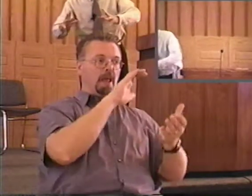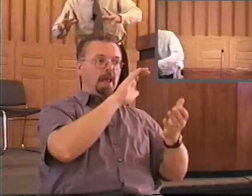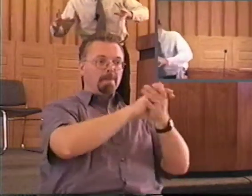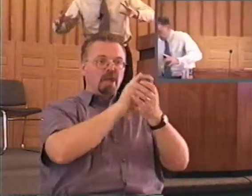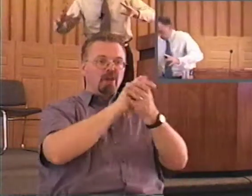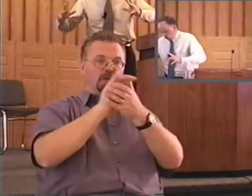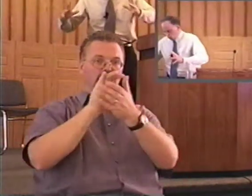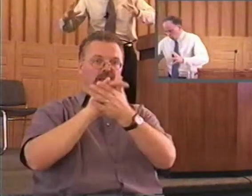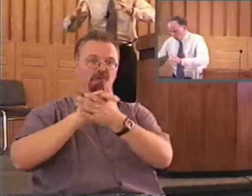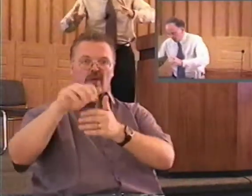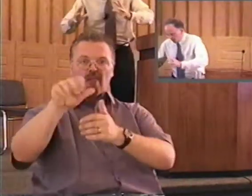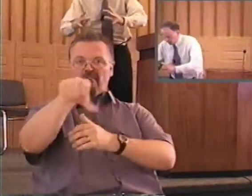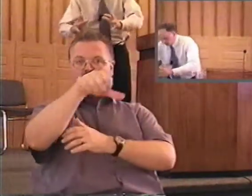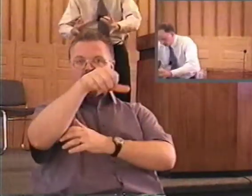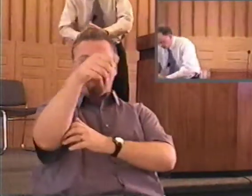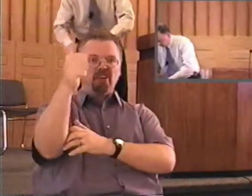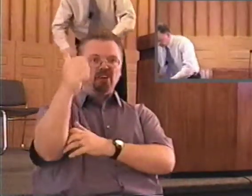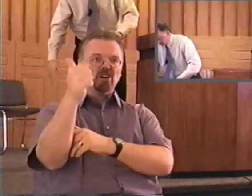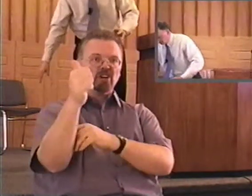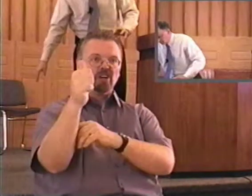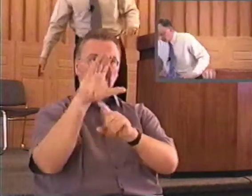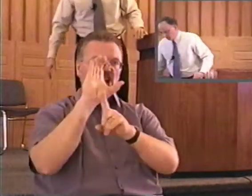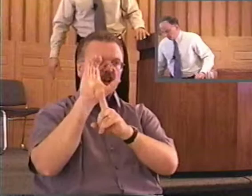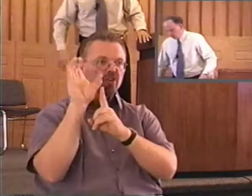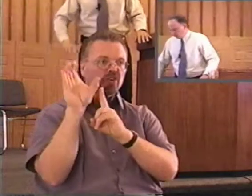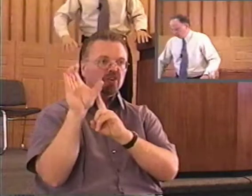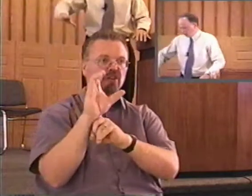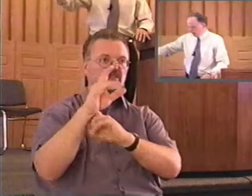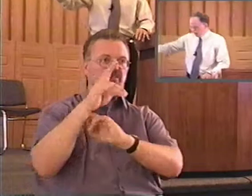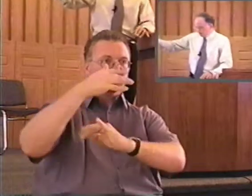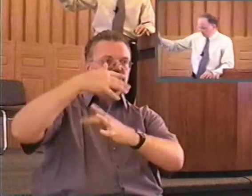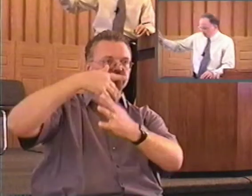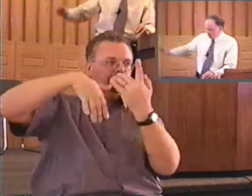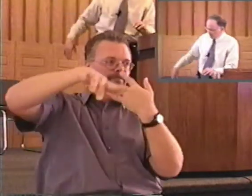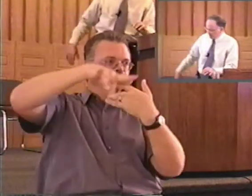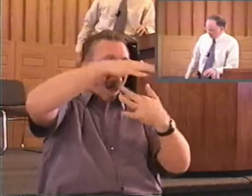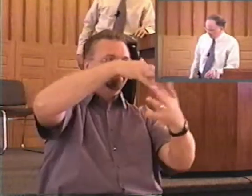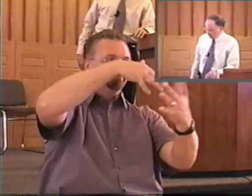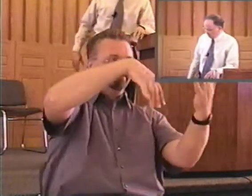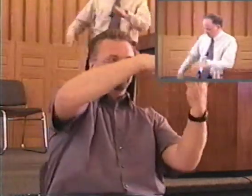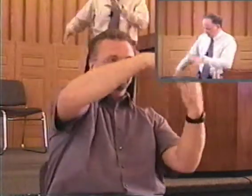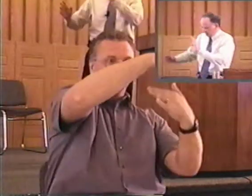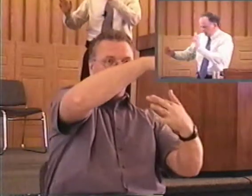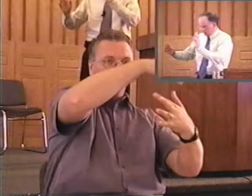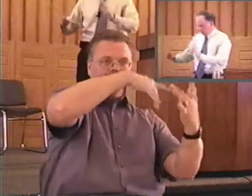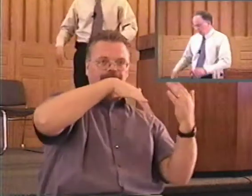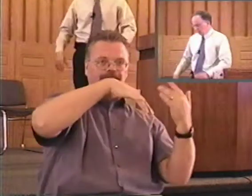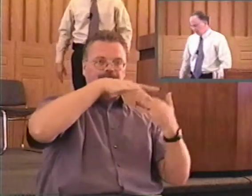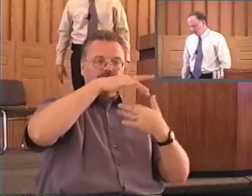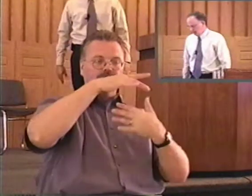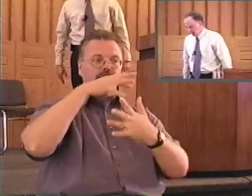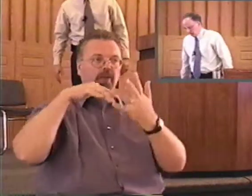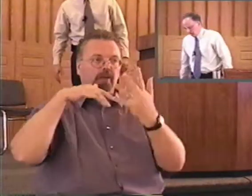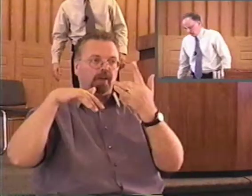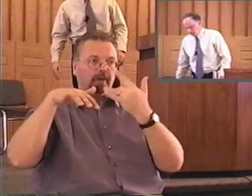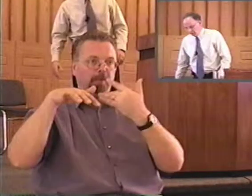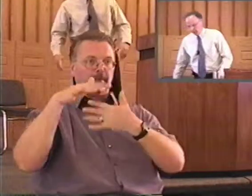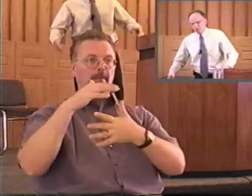interbred themselves, interwoven themselves, as it were, with the women of Moab and the Midianites.